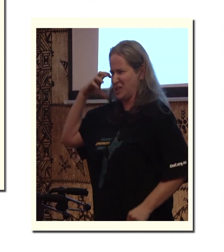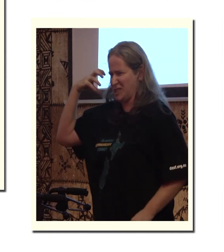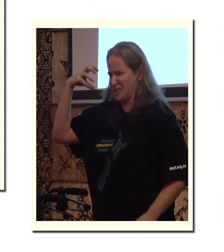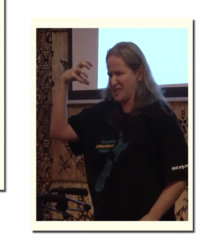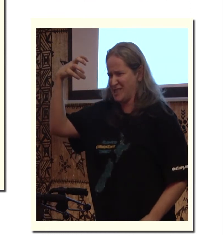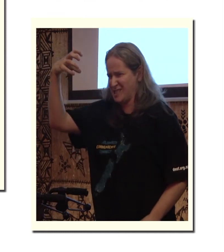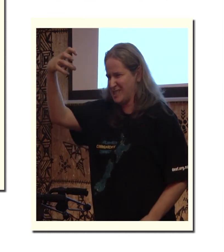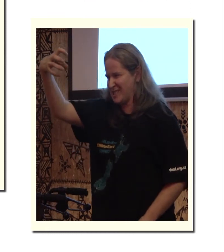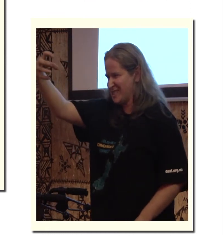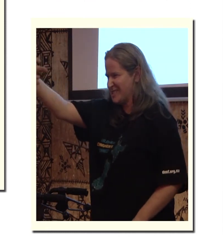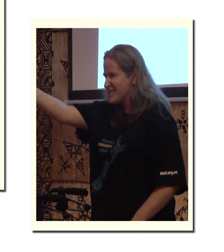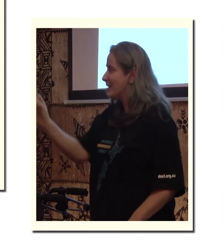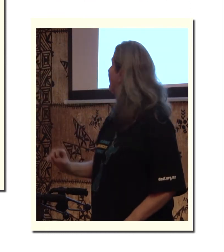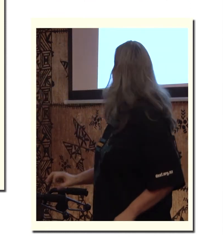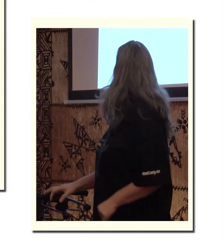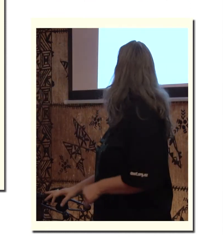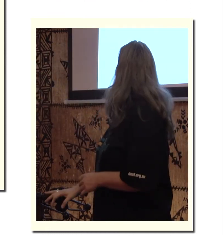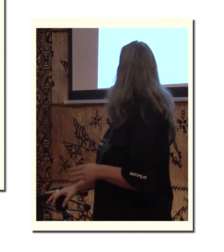S, sun.